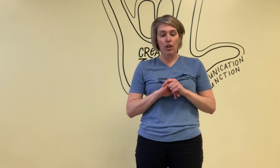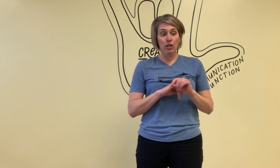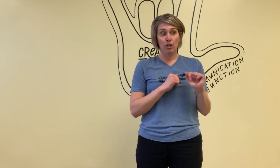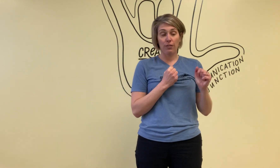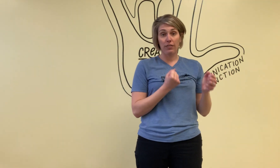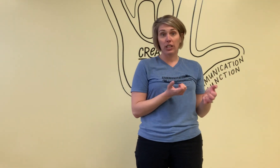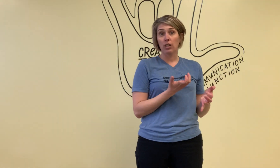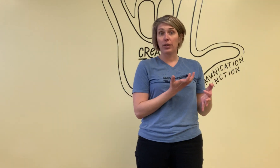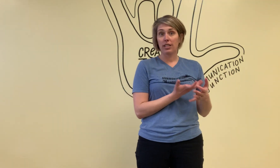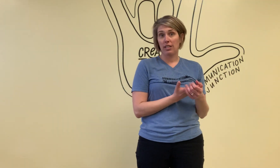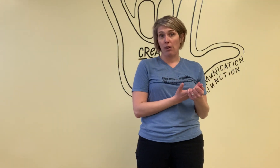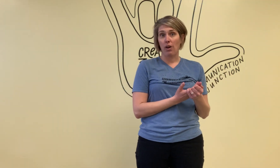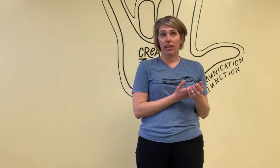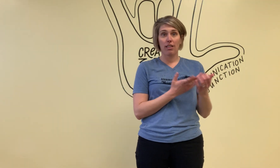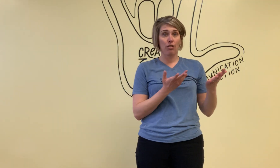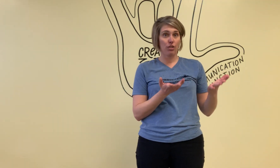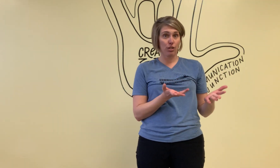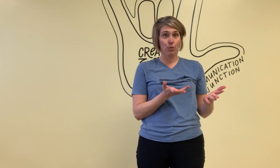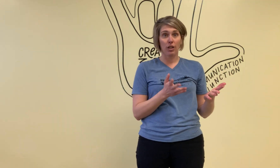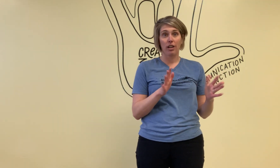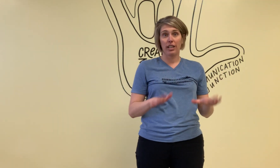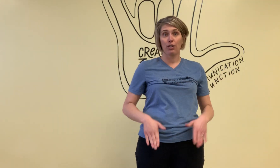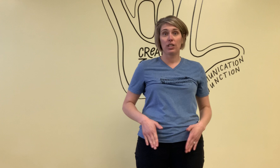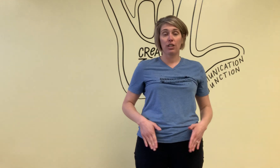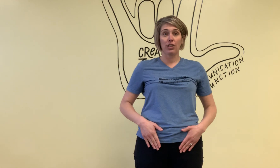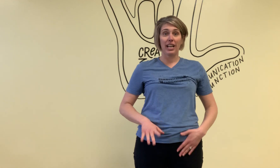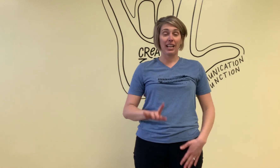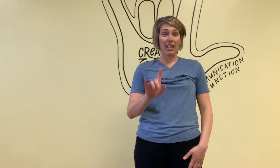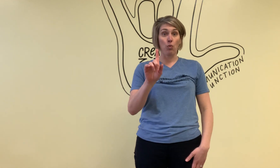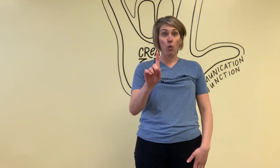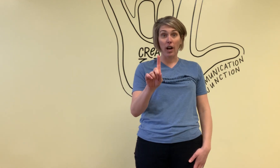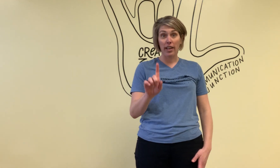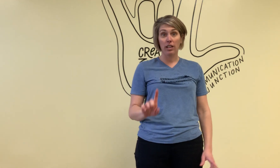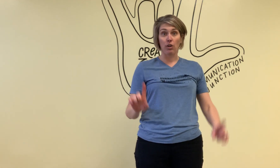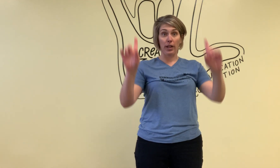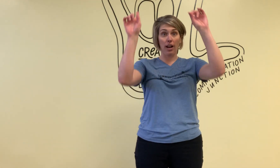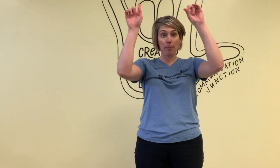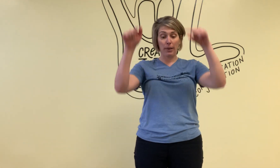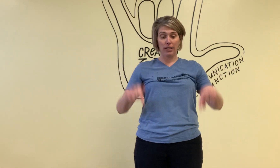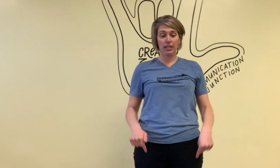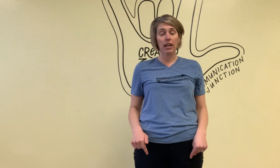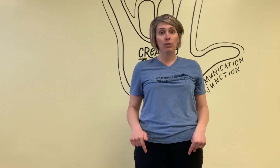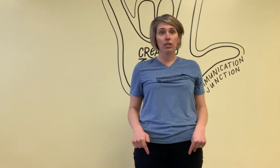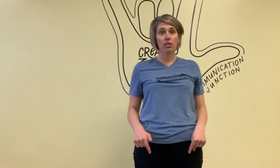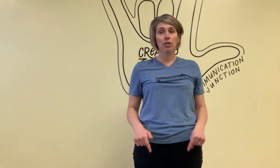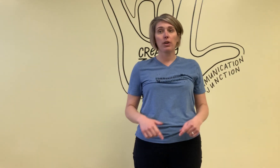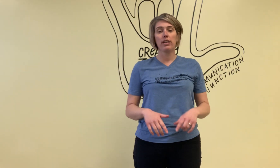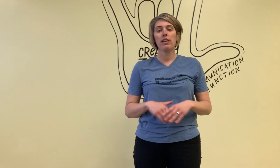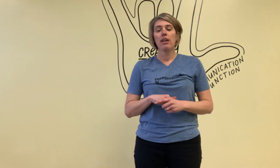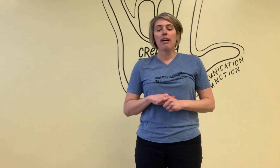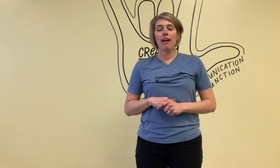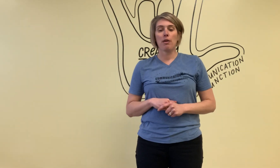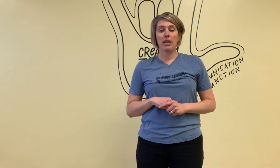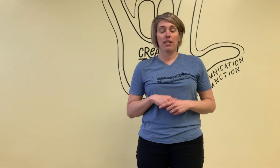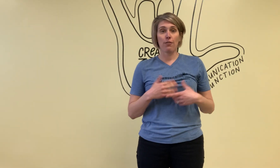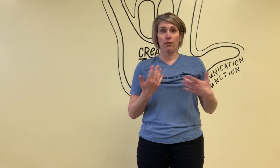So if you have a little one that's not walking, you could just work on hickory dickory dock and 1, going up and down with your little one. And if you have an